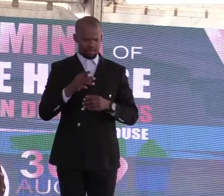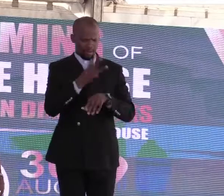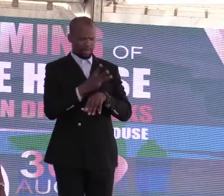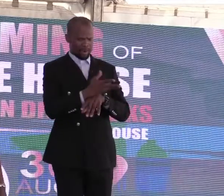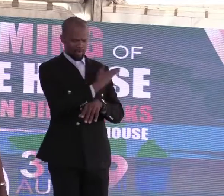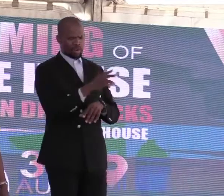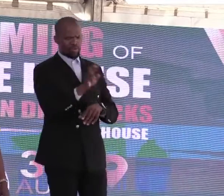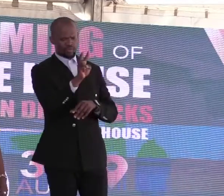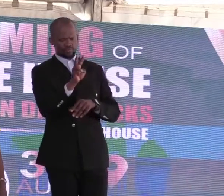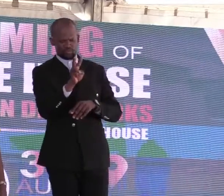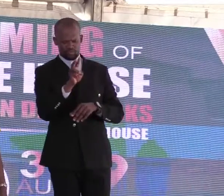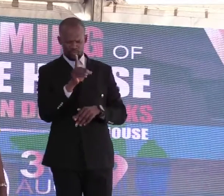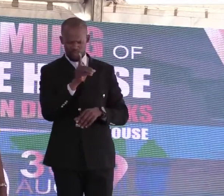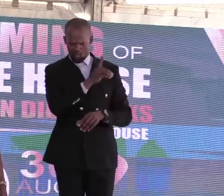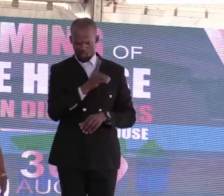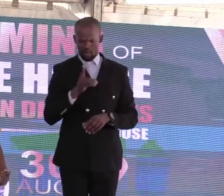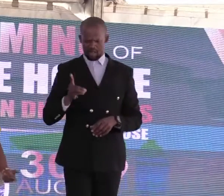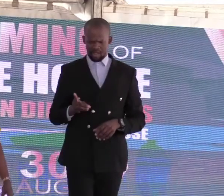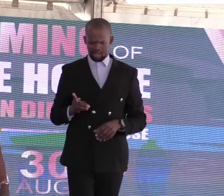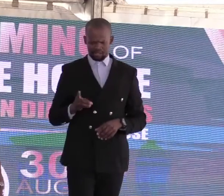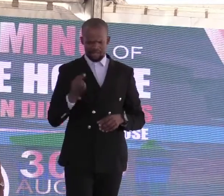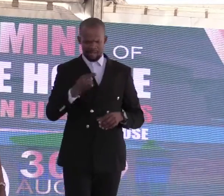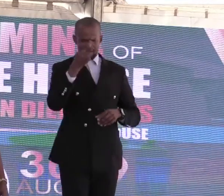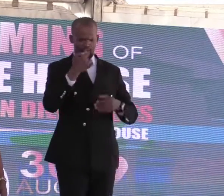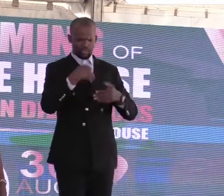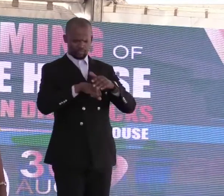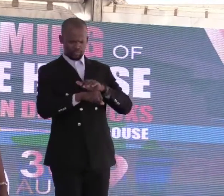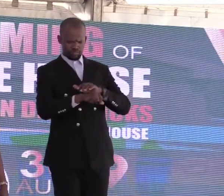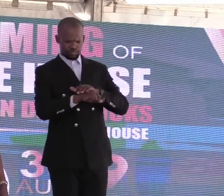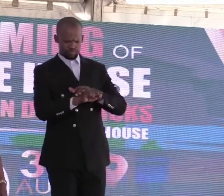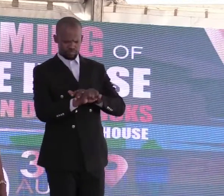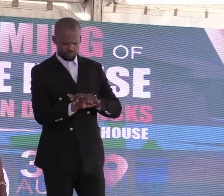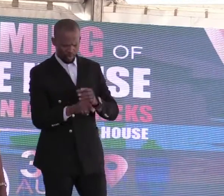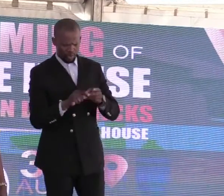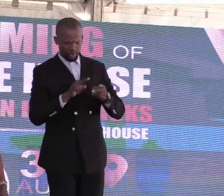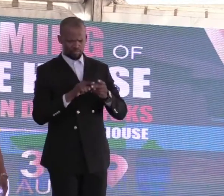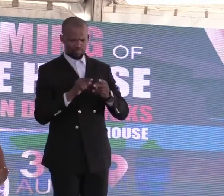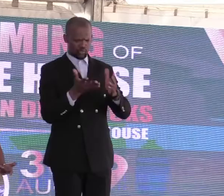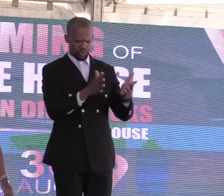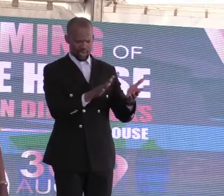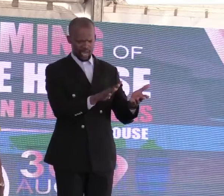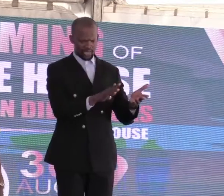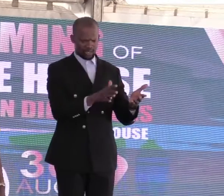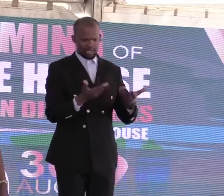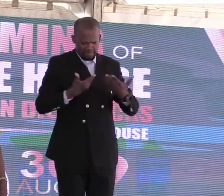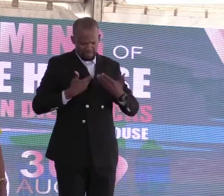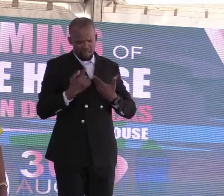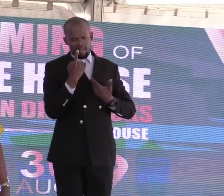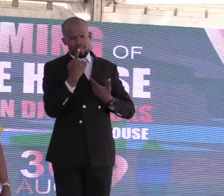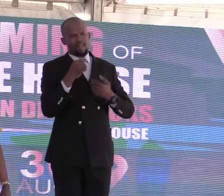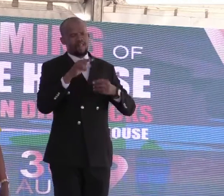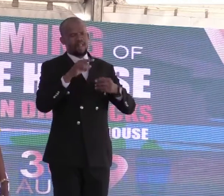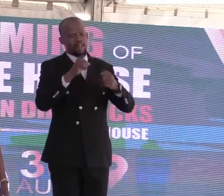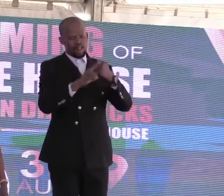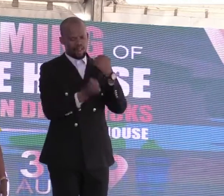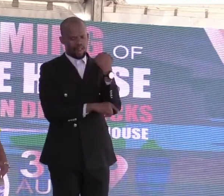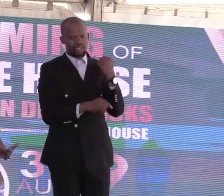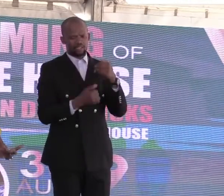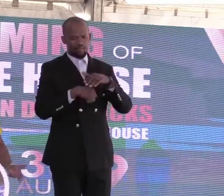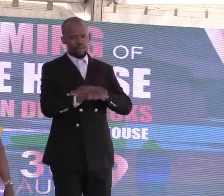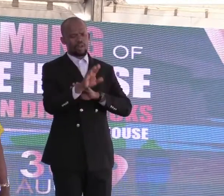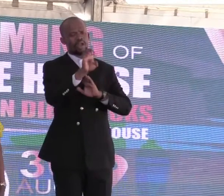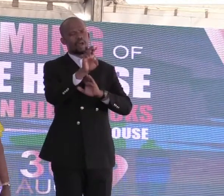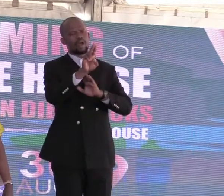2 daughters. Firstborn, Mavis, she passed on, and I'm the last born,